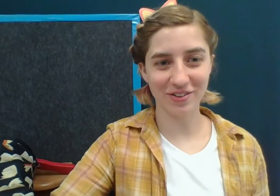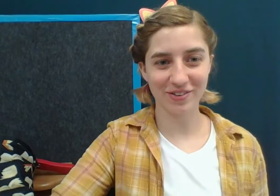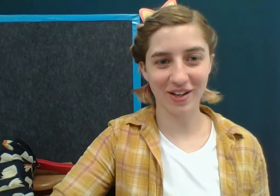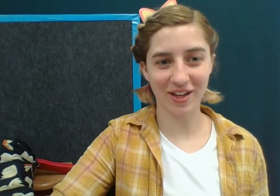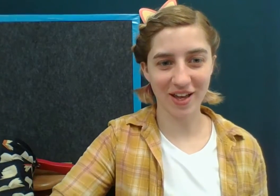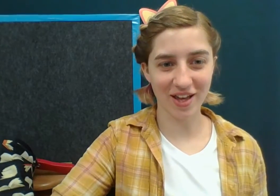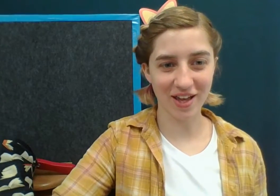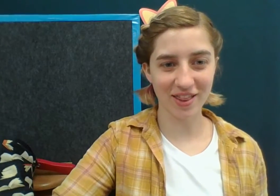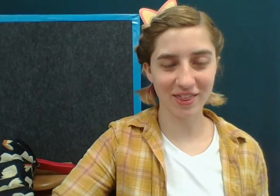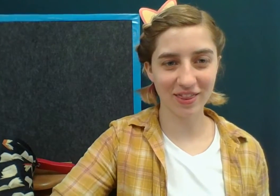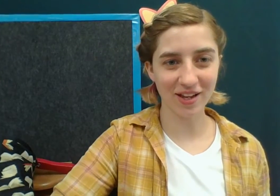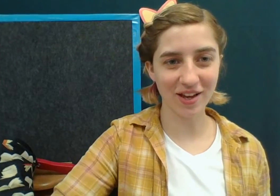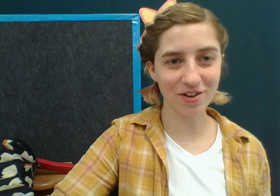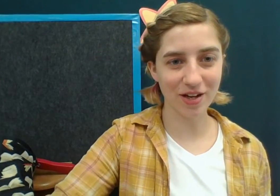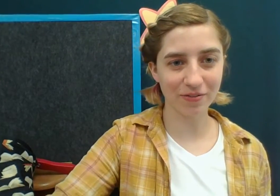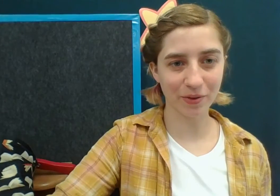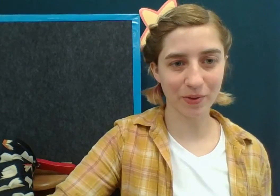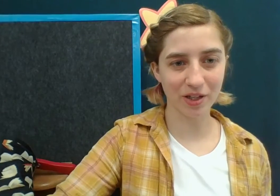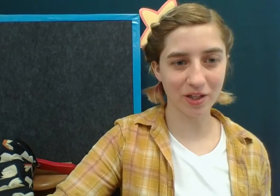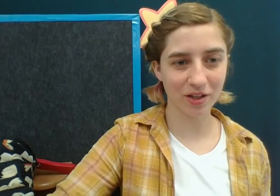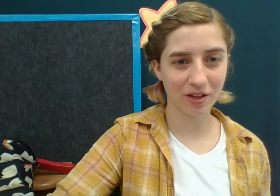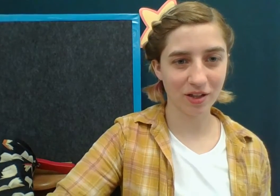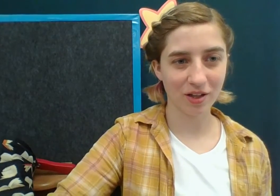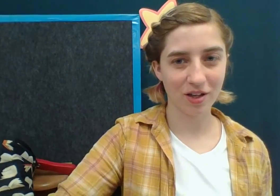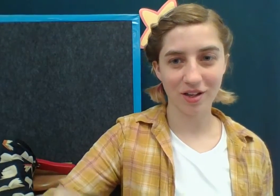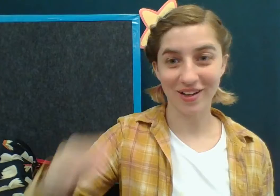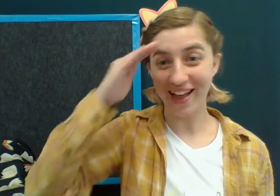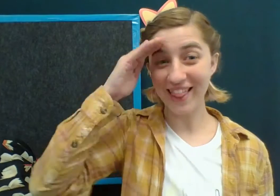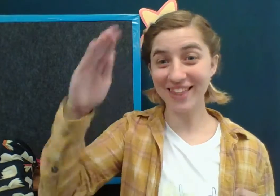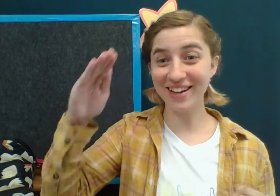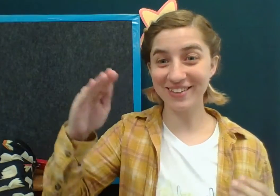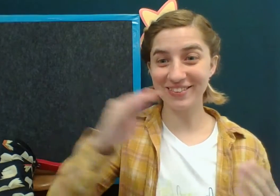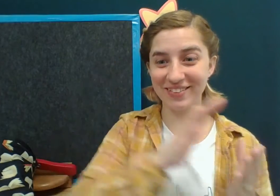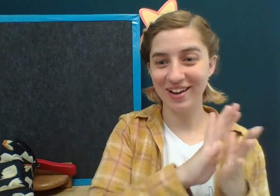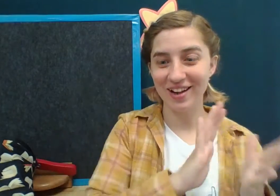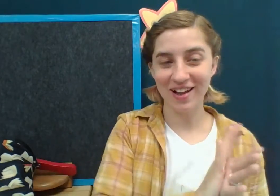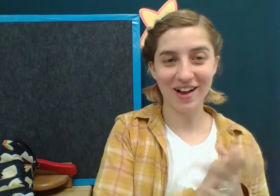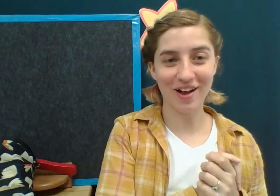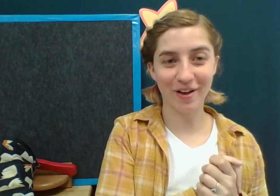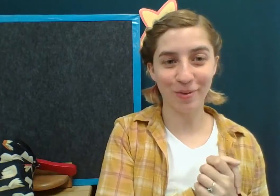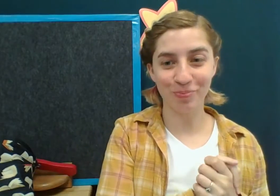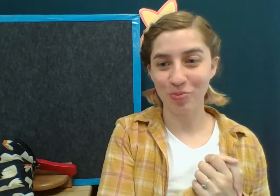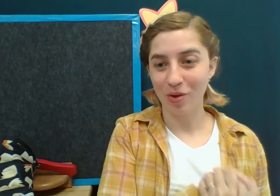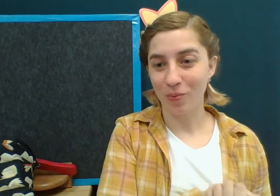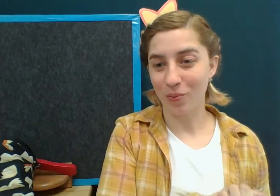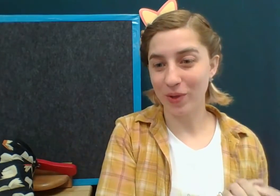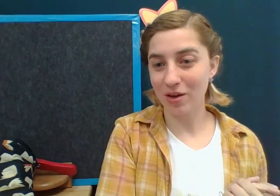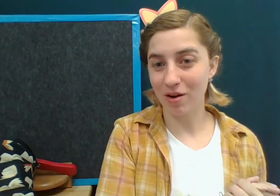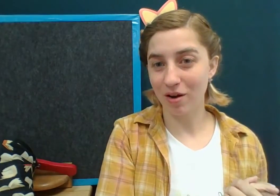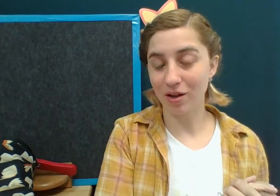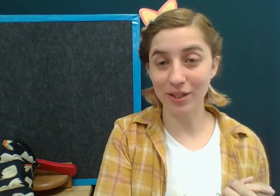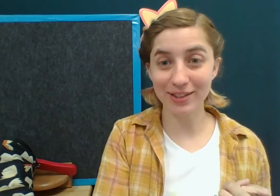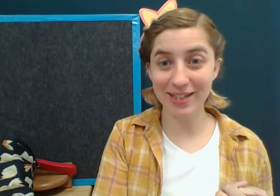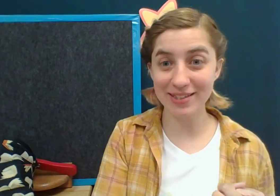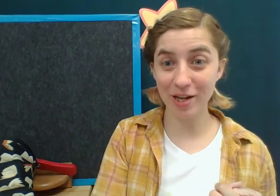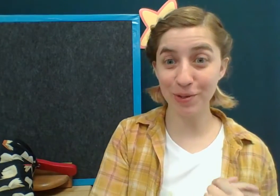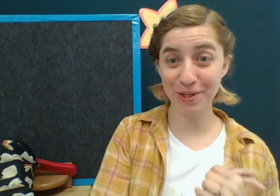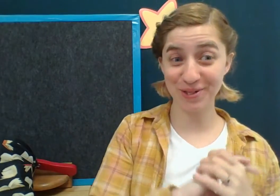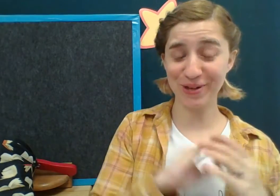All right. Hello, everyone. Hello. We are a little late today because